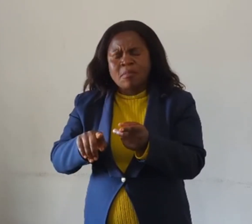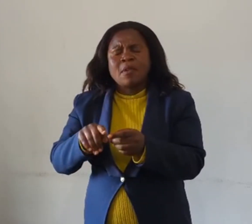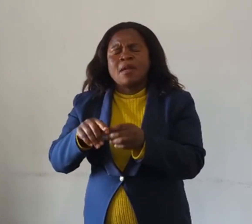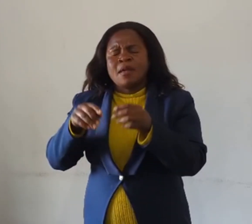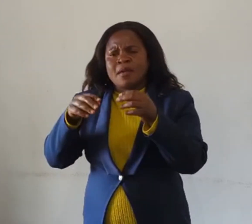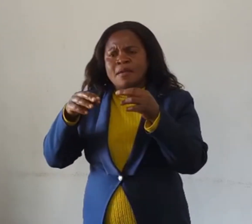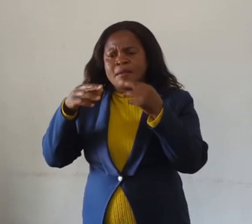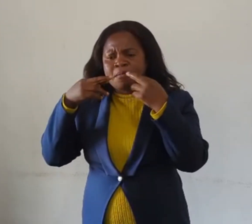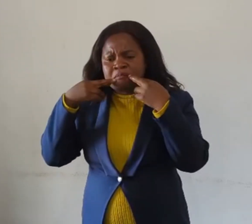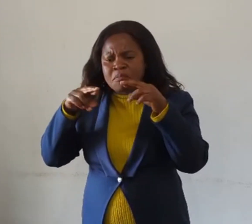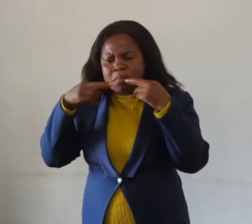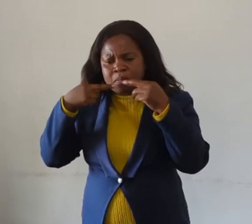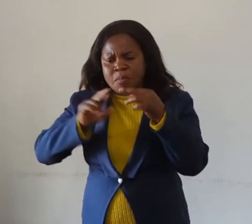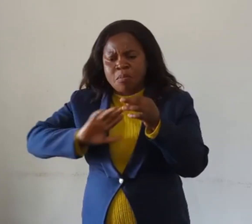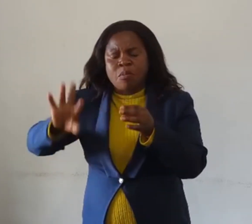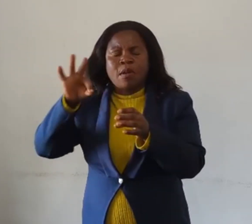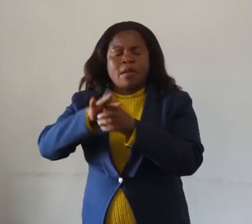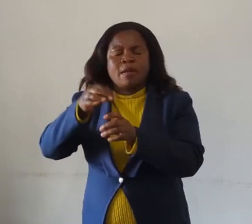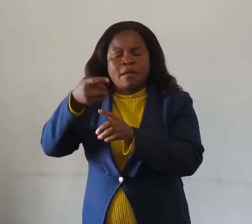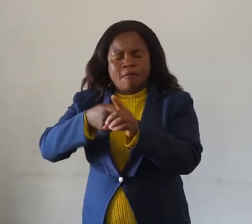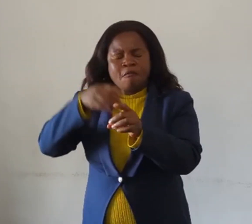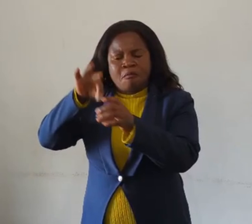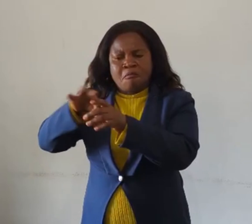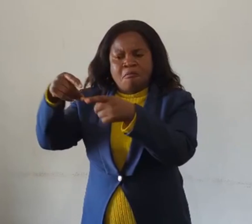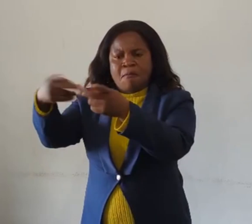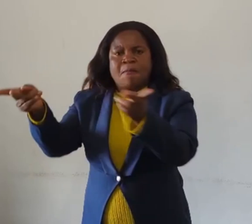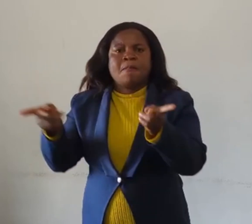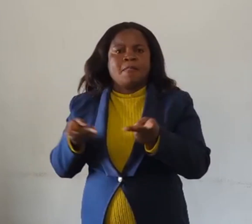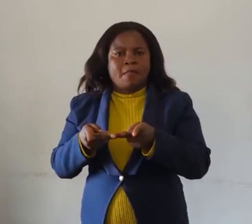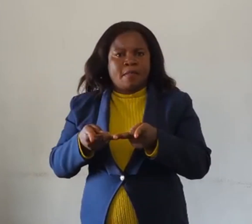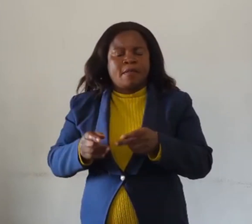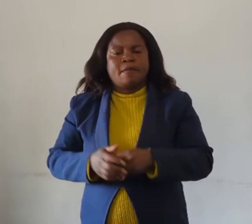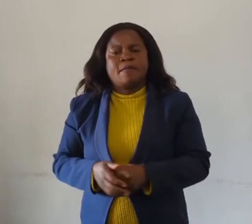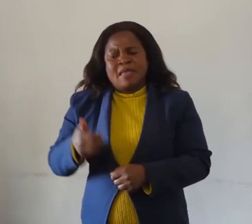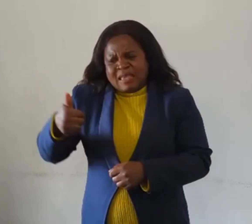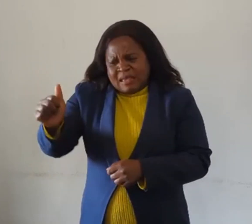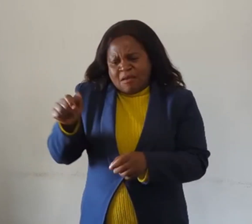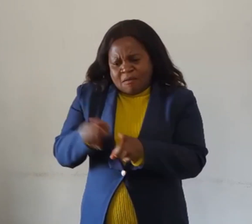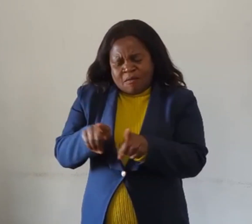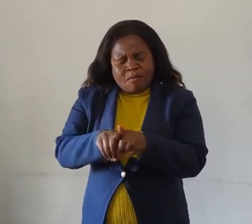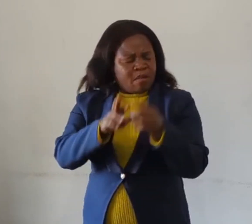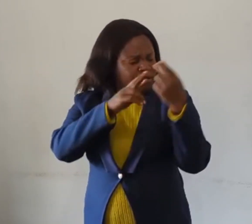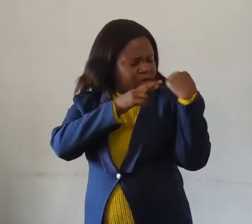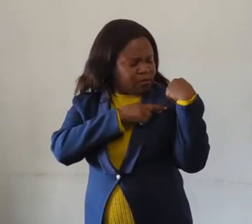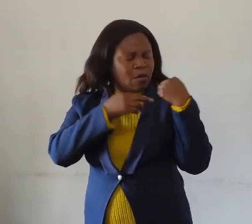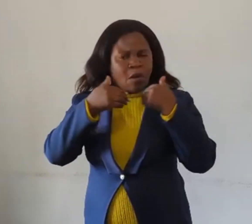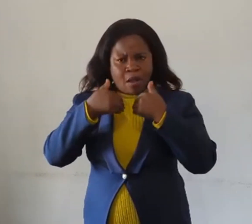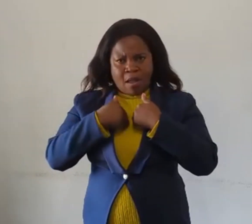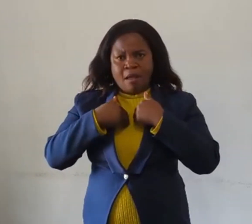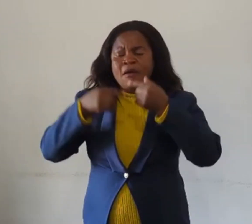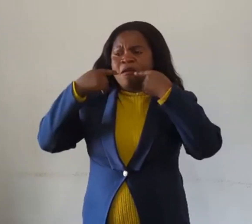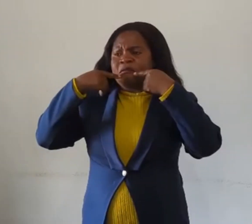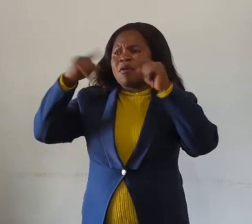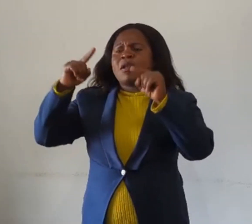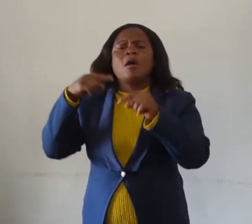stations. They are also responsible for announcing the winners of